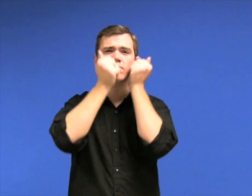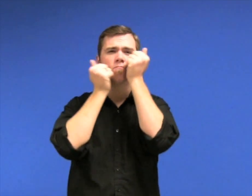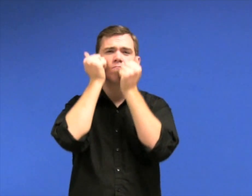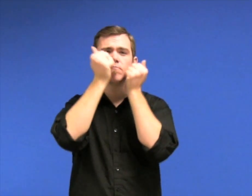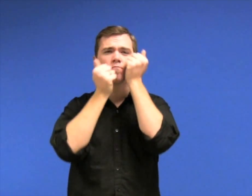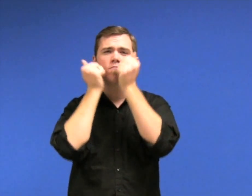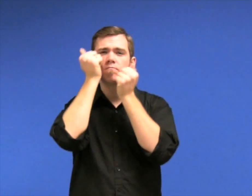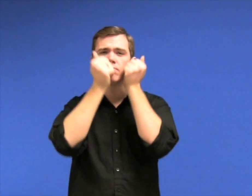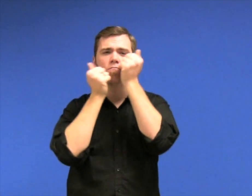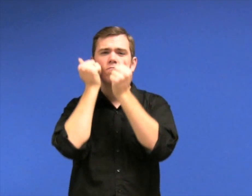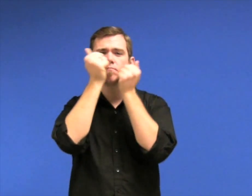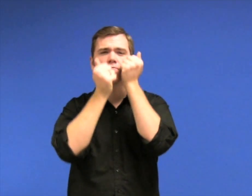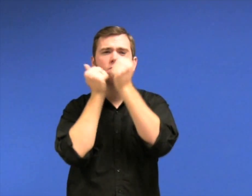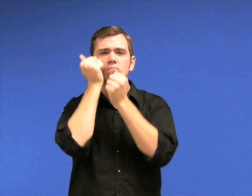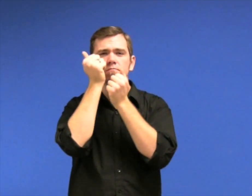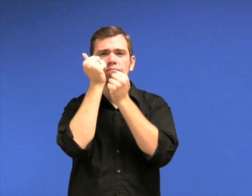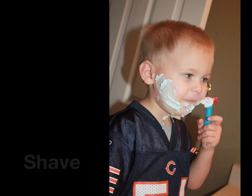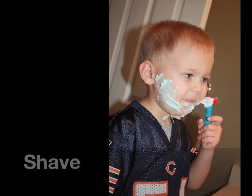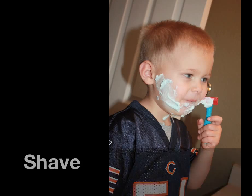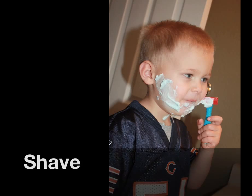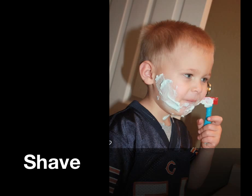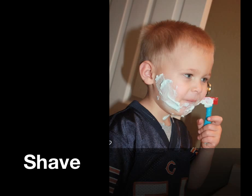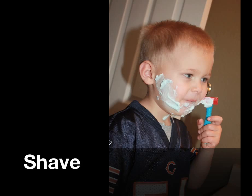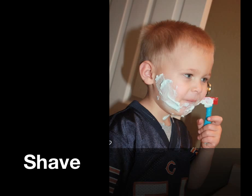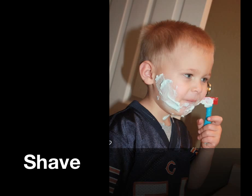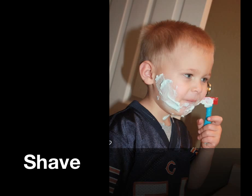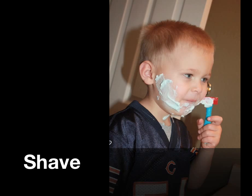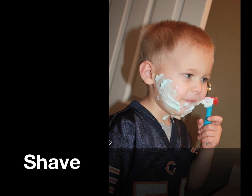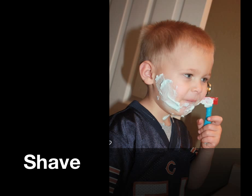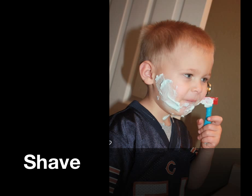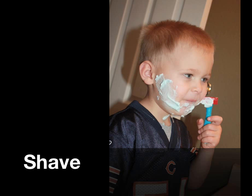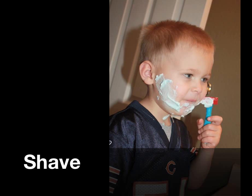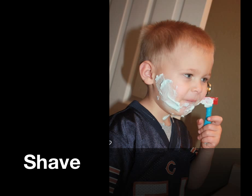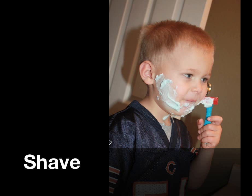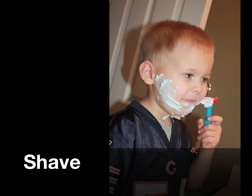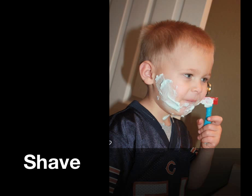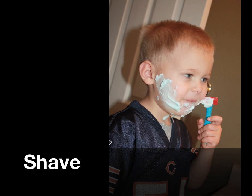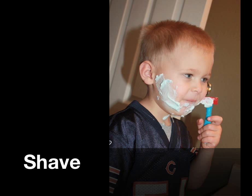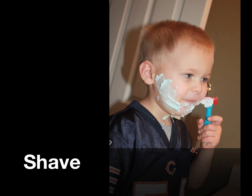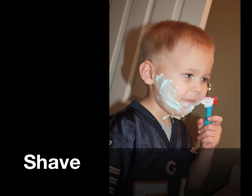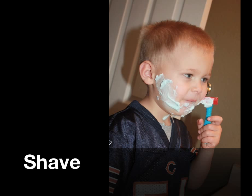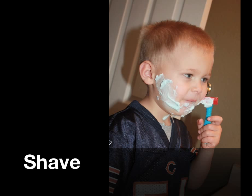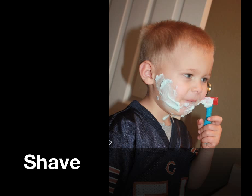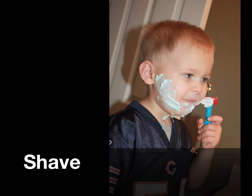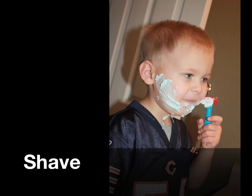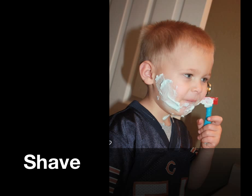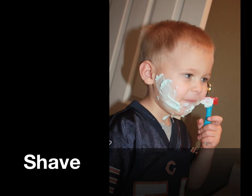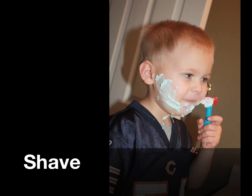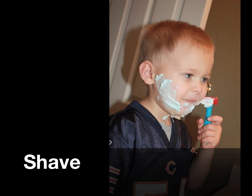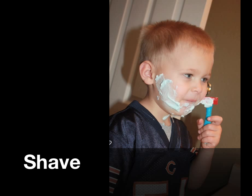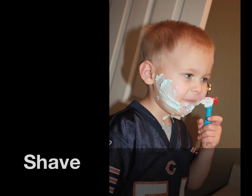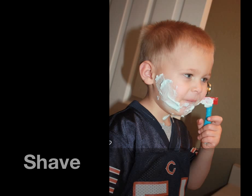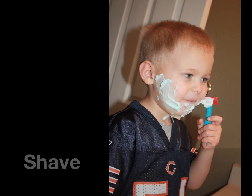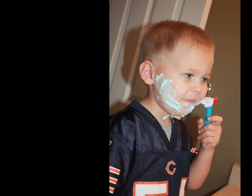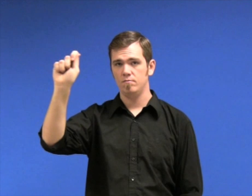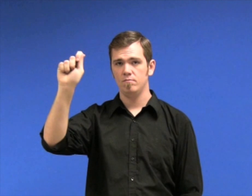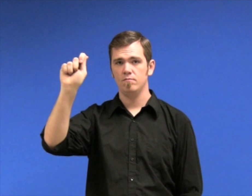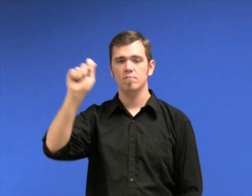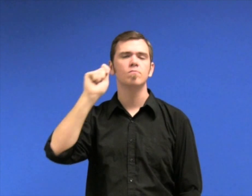Wash face. The next one is a sign for shave. Now, this depends on where you're shaving. So if you're going to shave your legs or your armpits or your